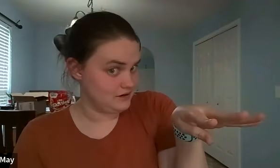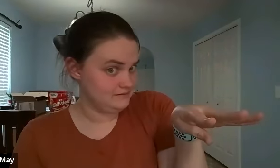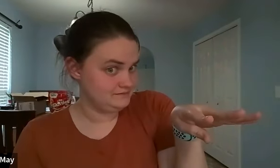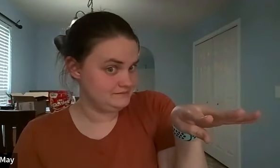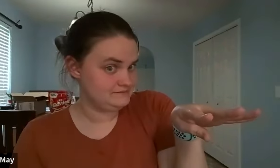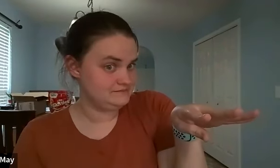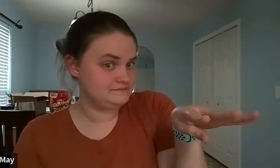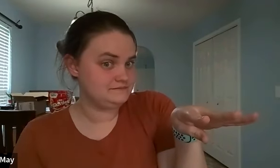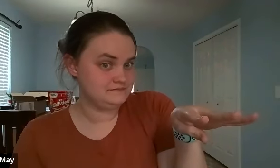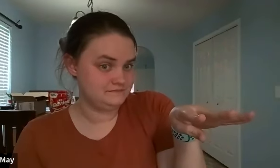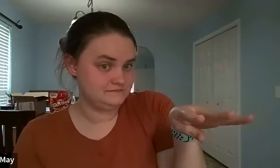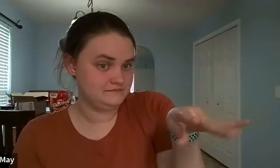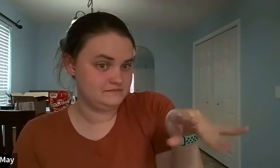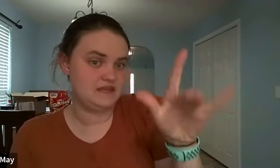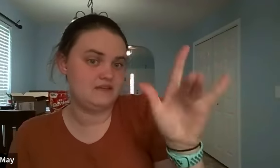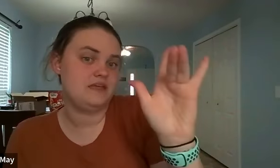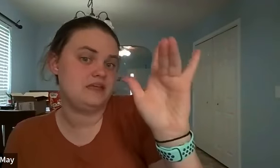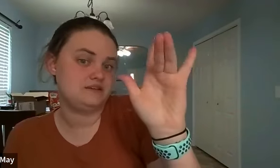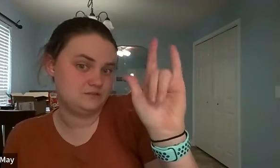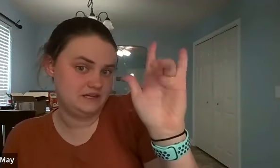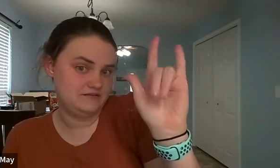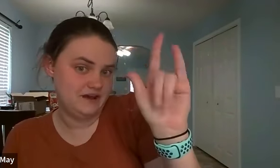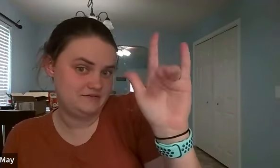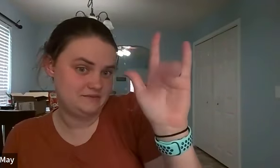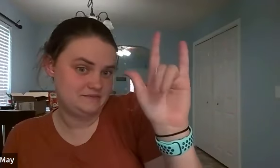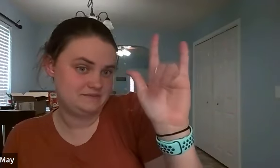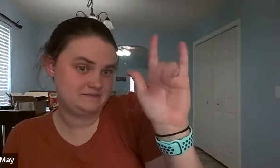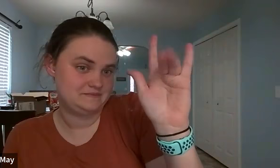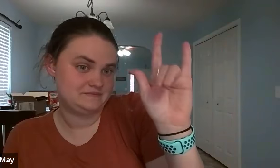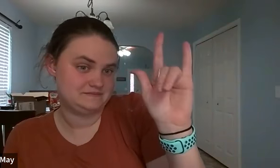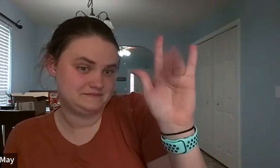24, and then 25.